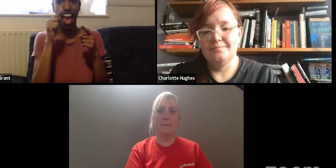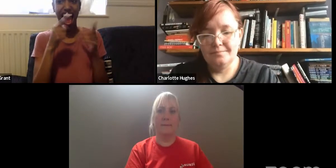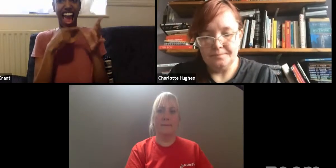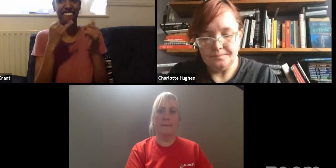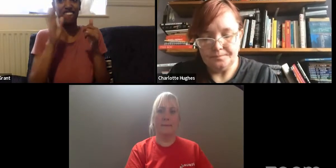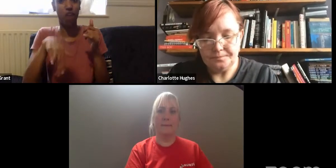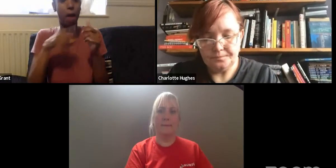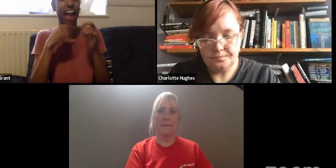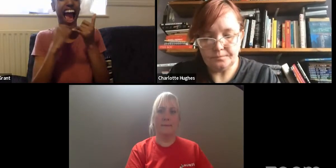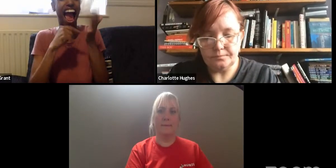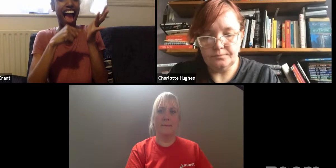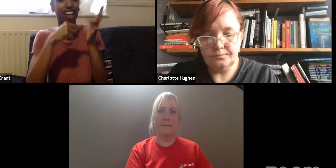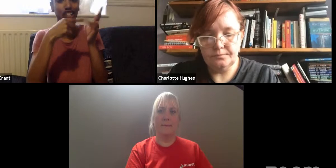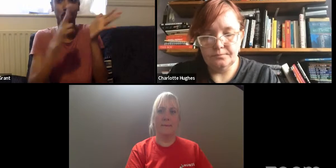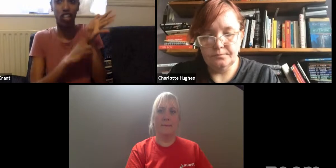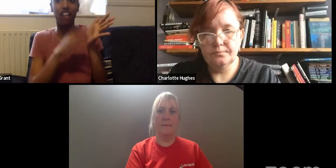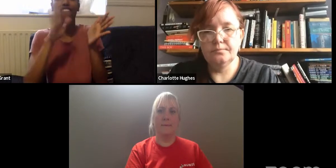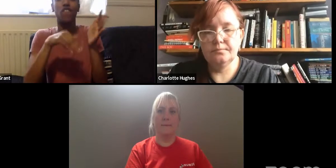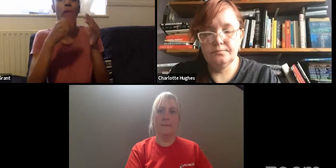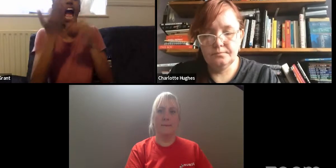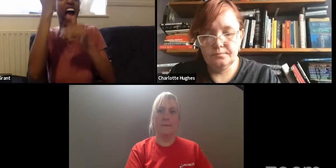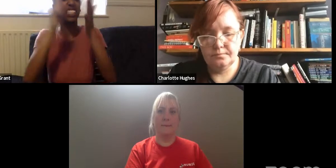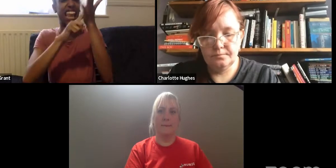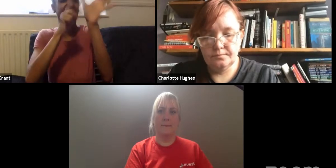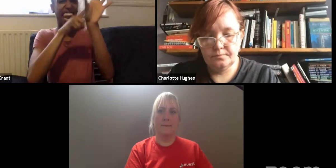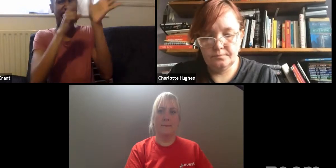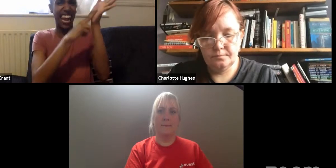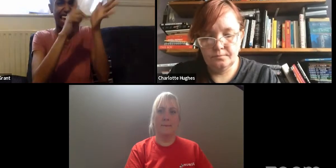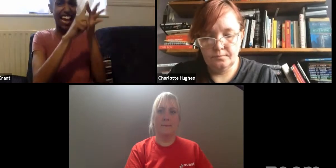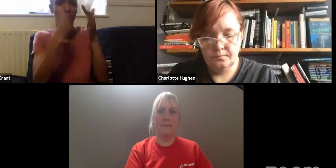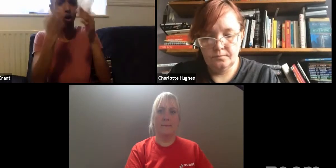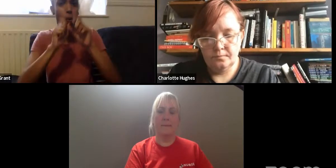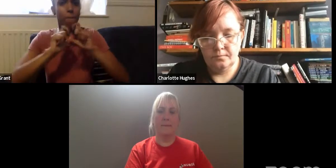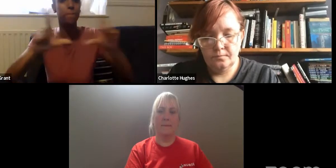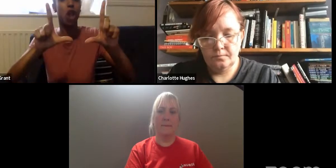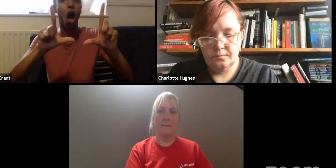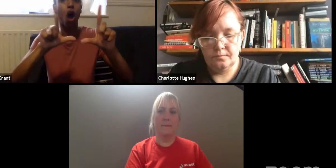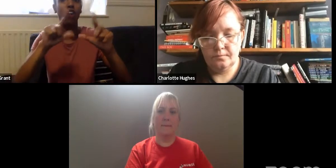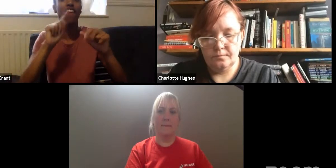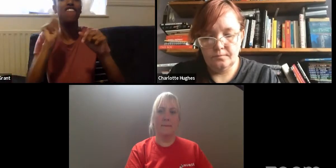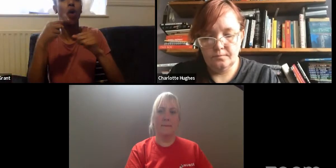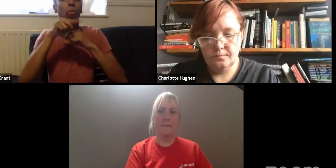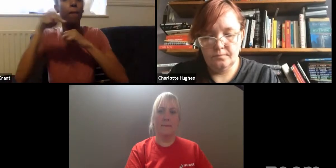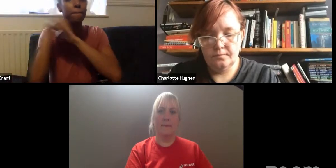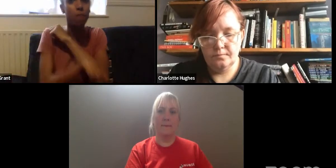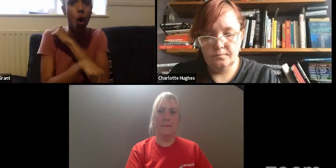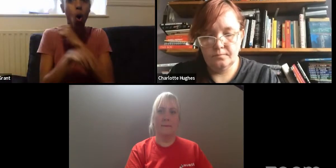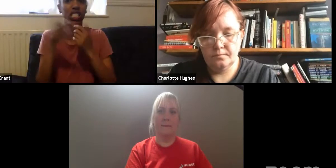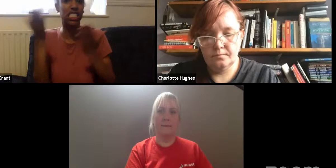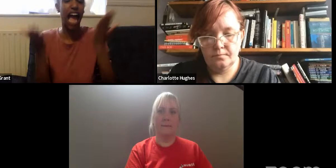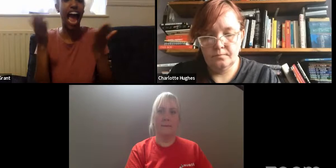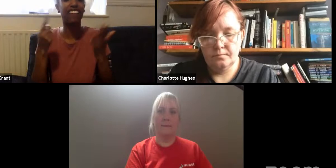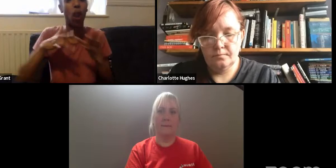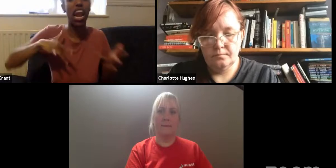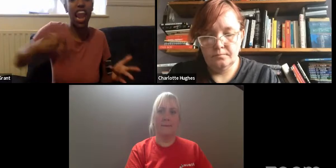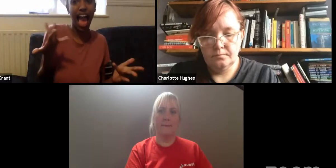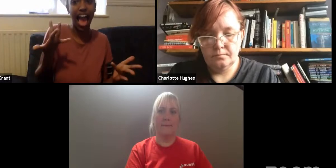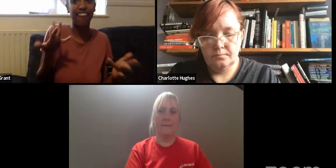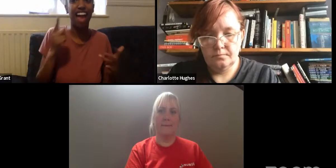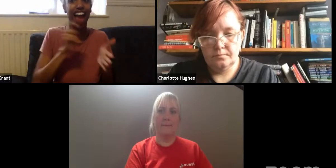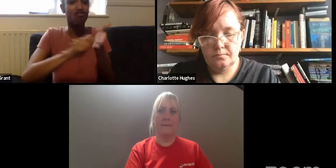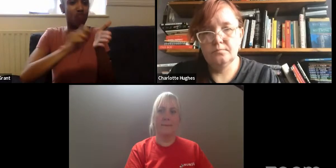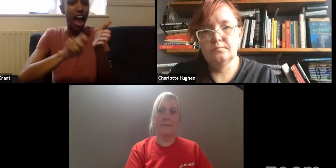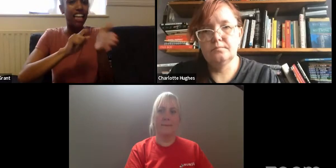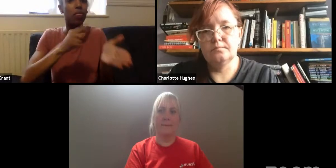Hughes from Ashton under Lyme. And she blogs as